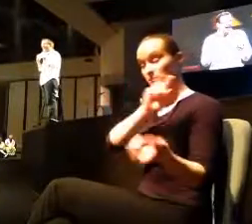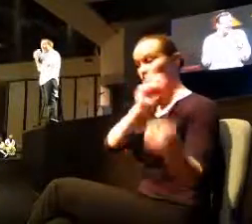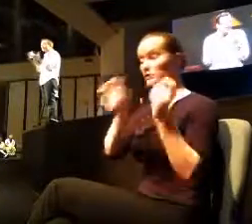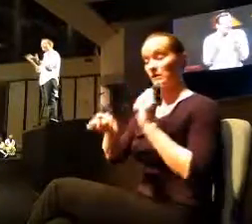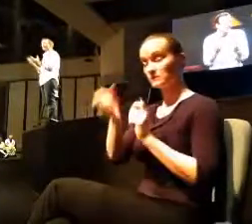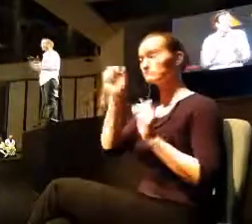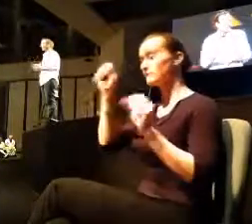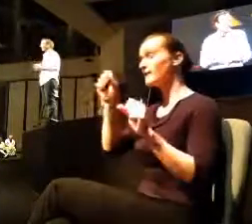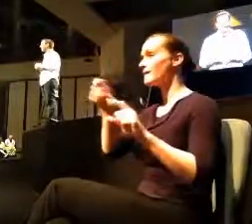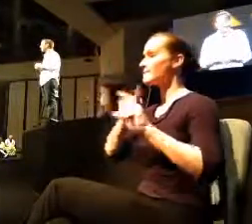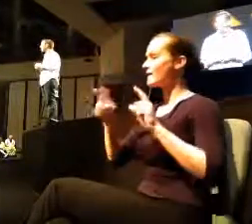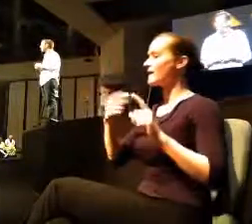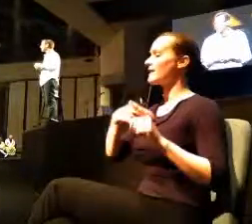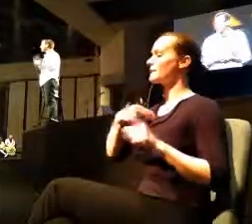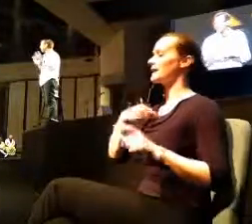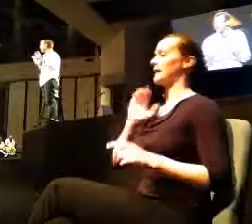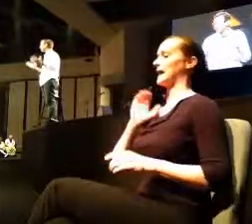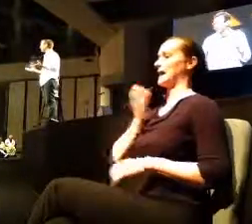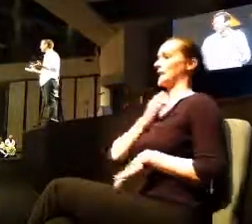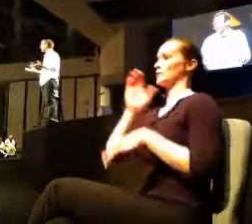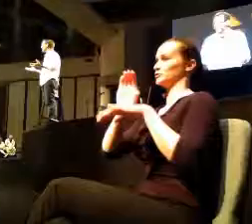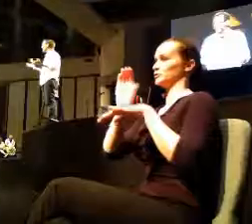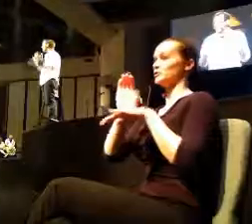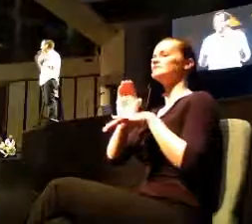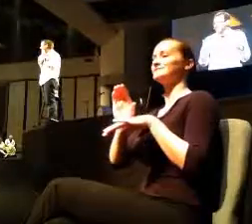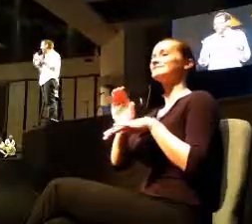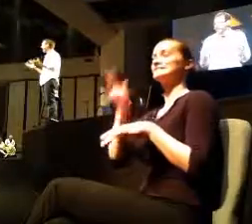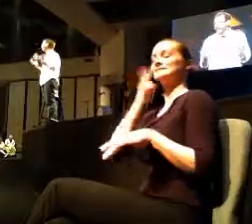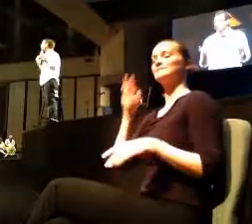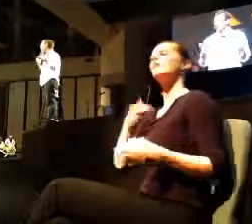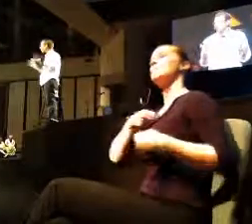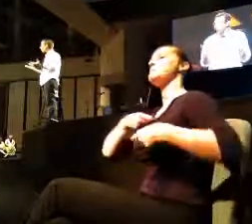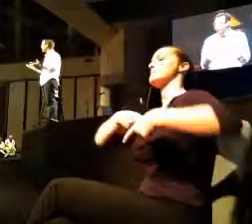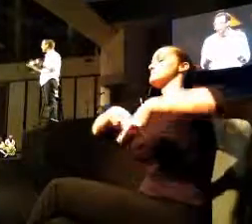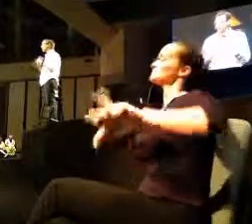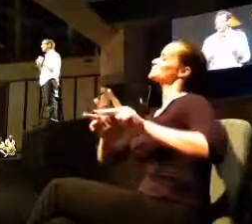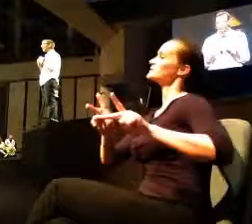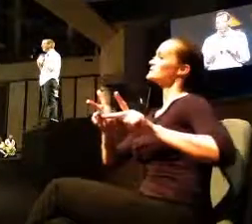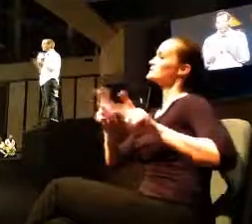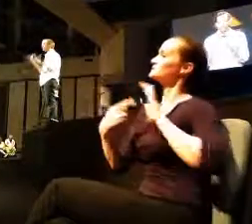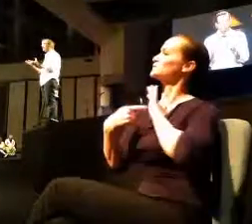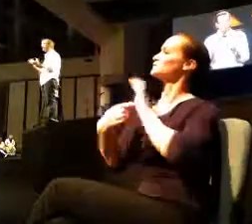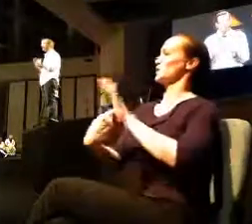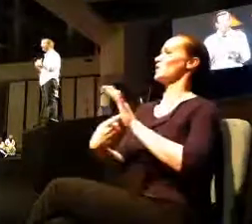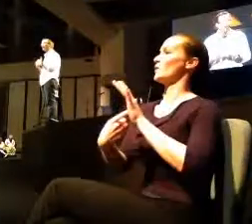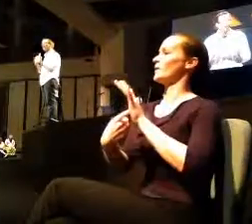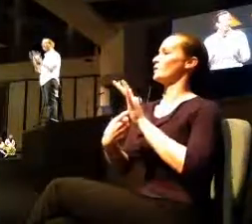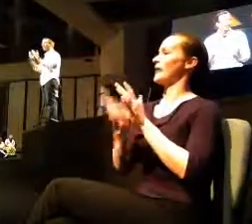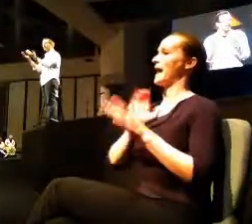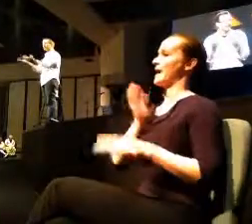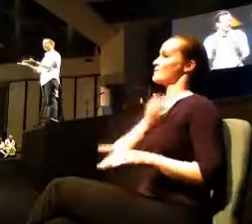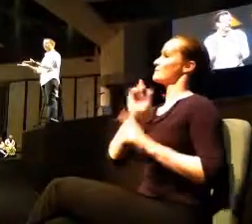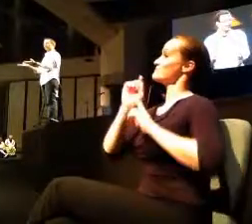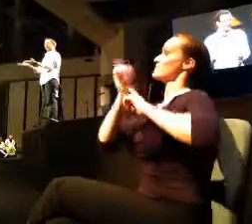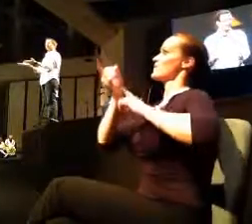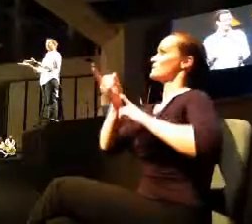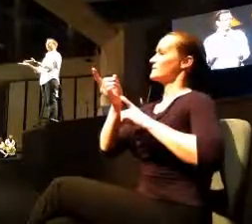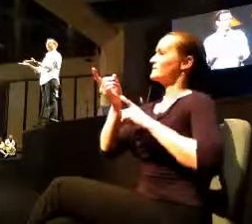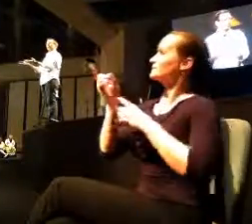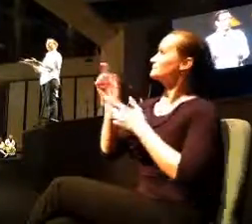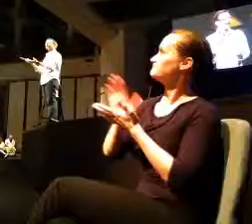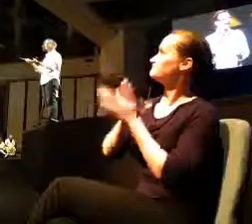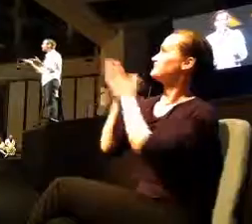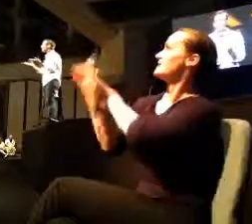Because I think we can look at it and say, it's just opportunity. This is our moment to just be all that God created us